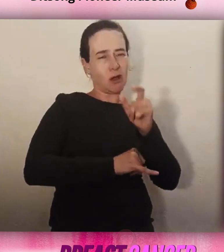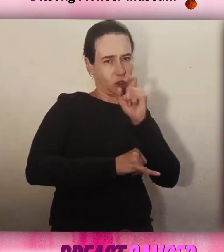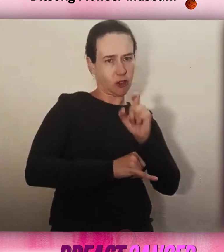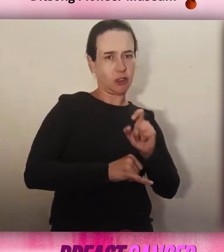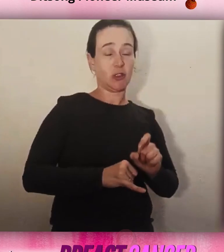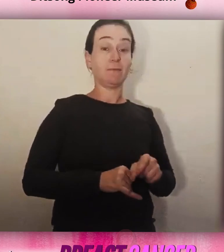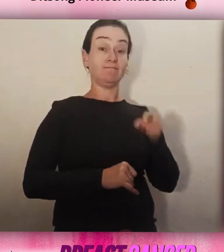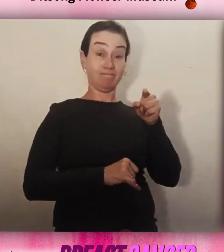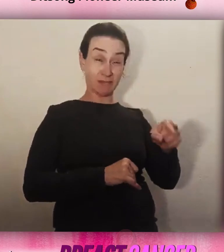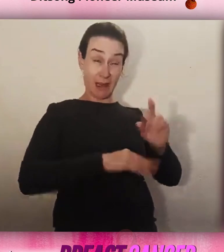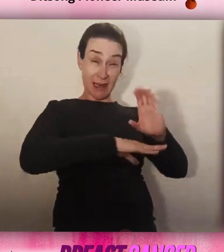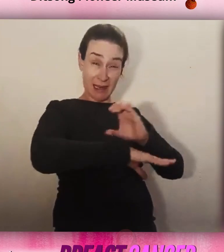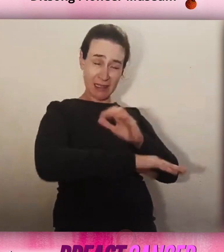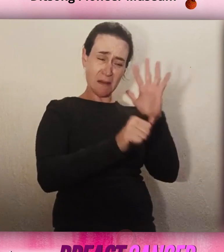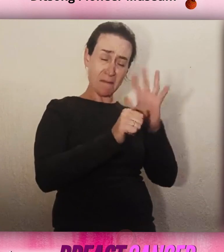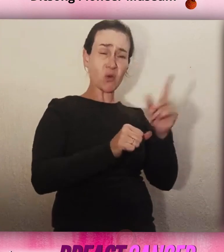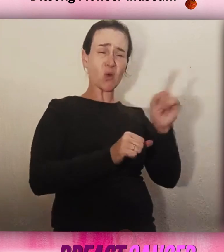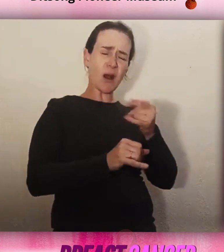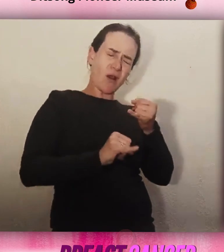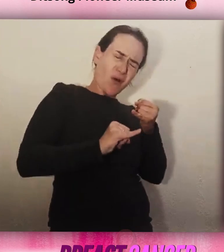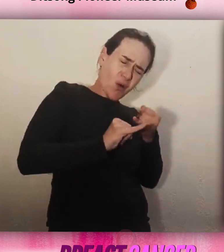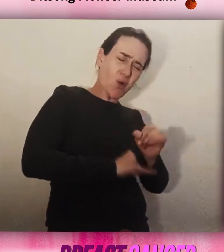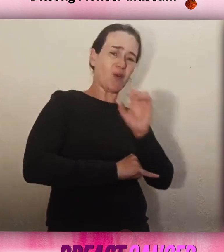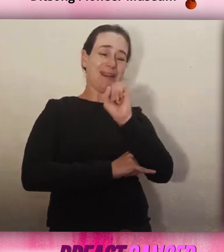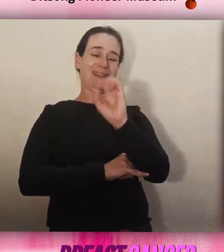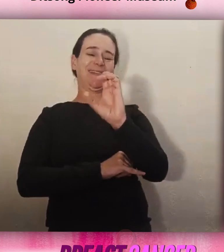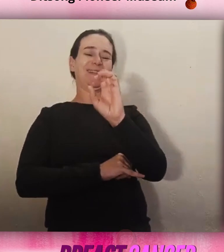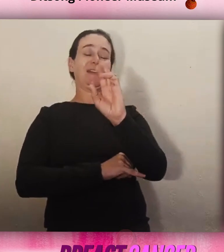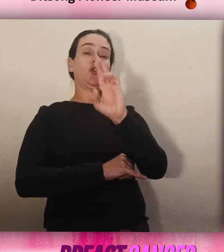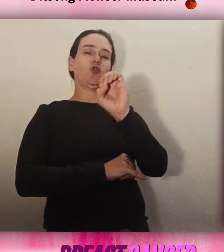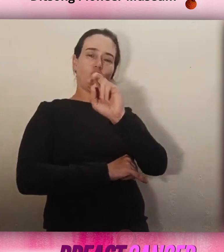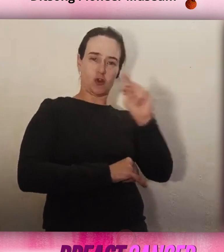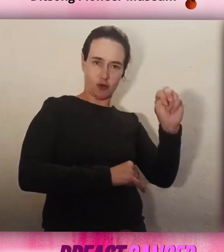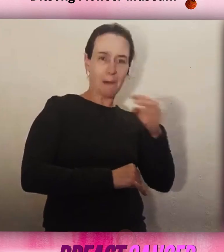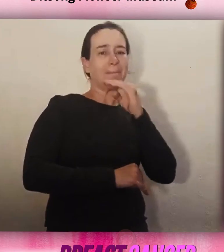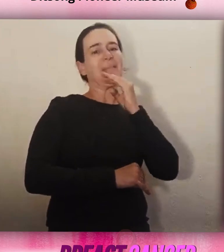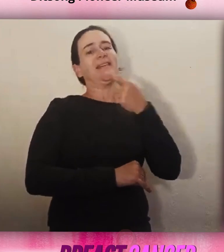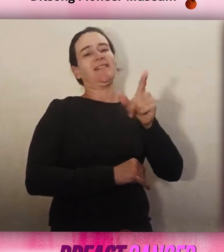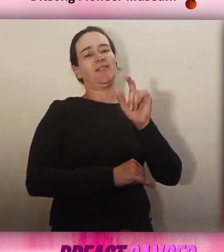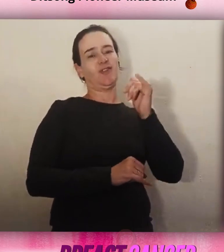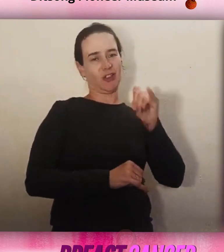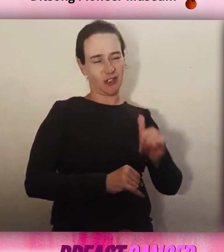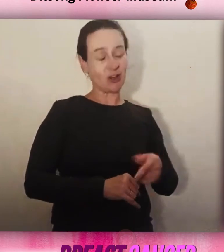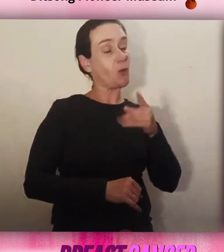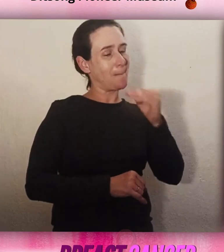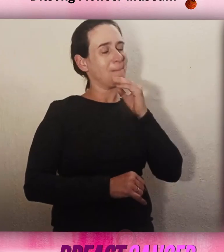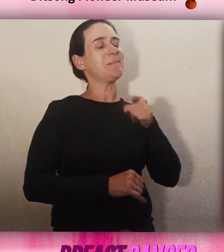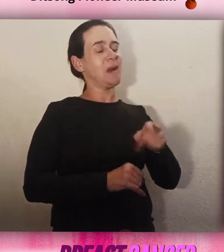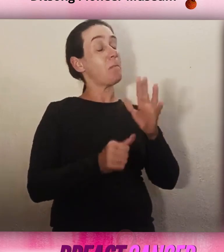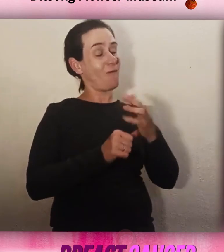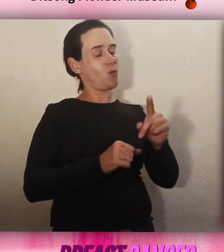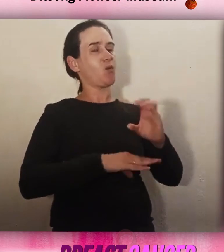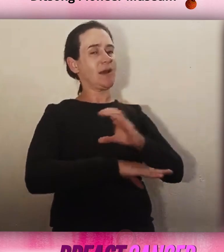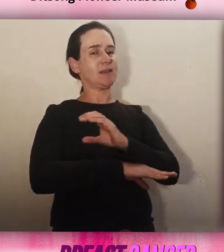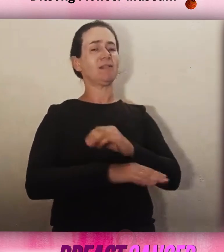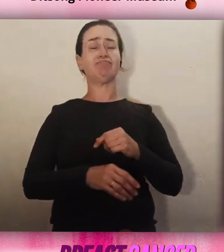early screening. When we speak cancer, we speak early detection, screening, early detection. Okay. That is what we